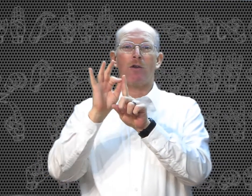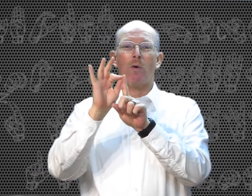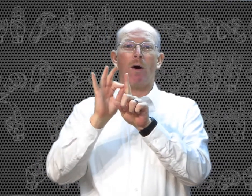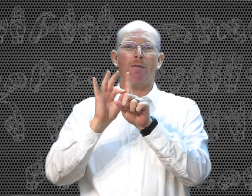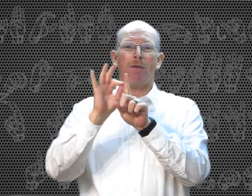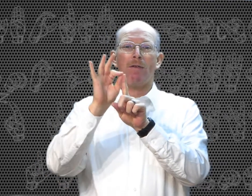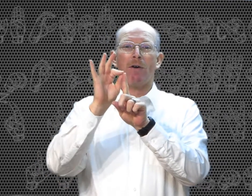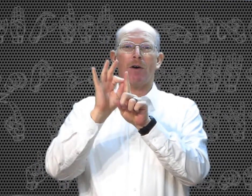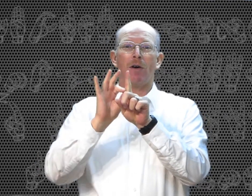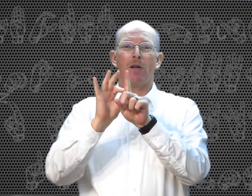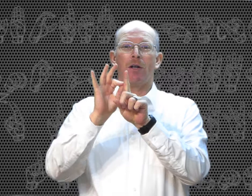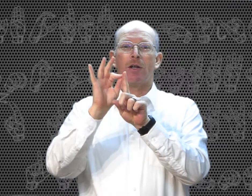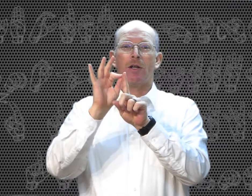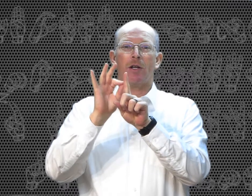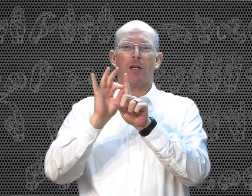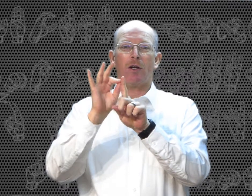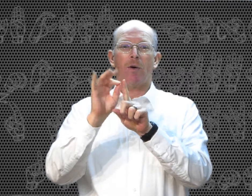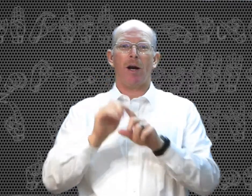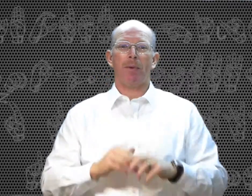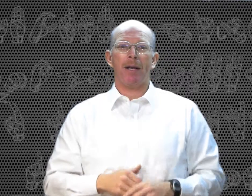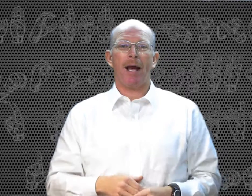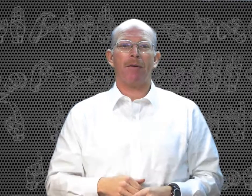show a fever going up and down.